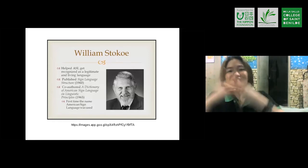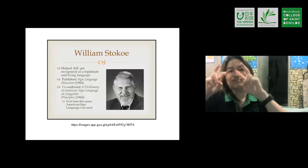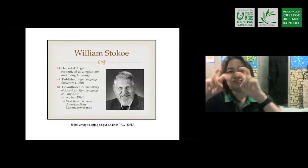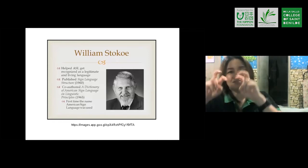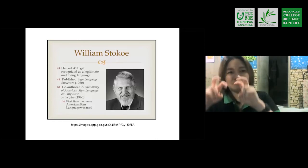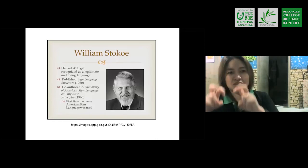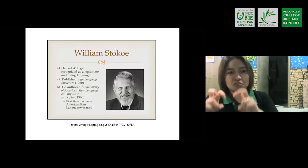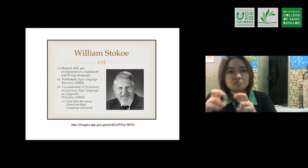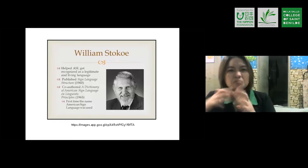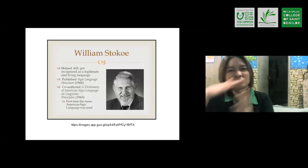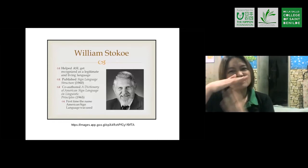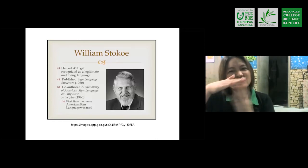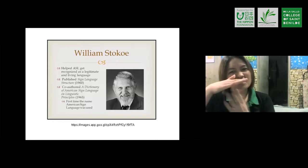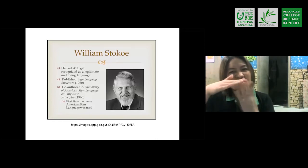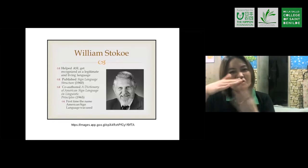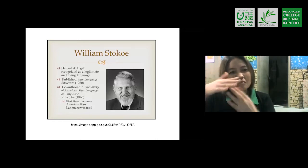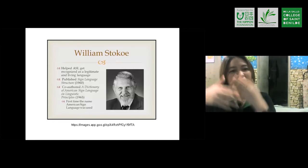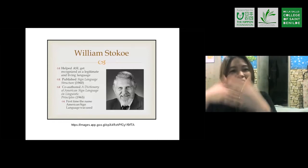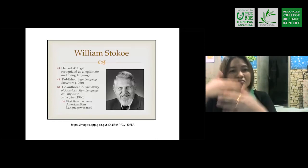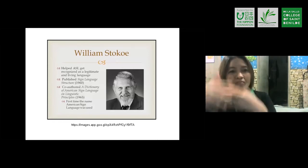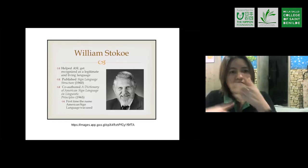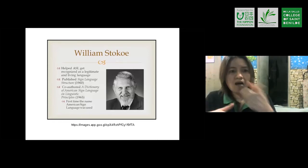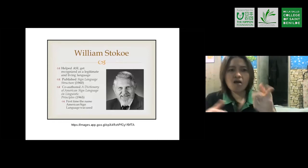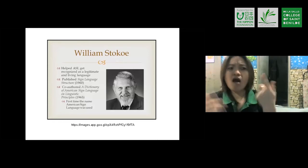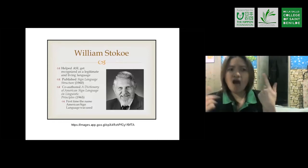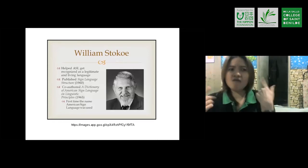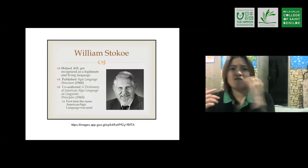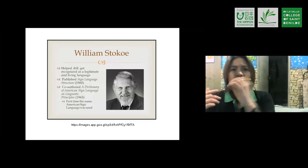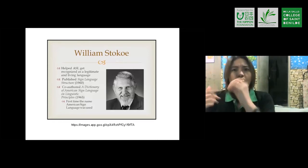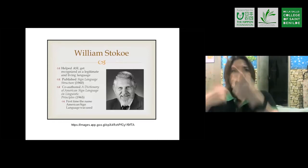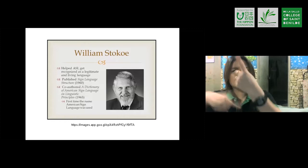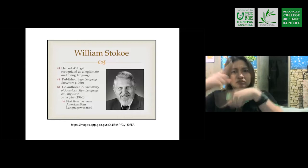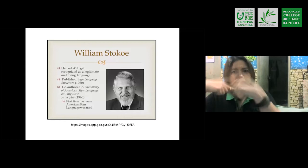University, where he did linguistic research